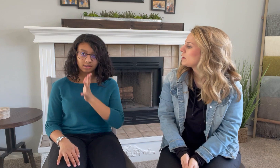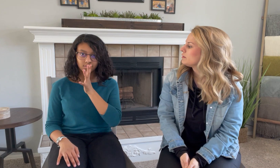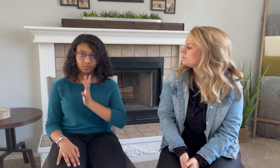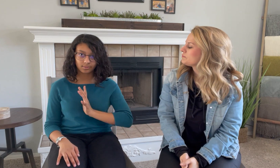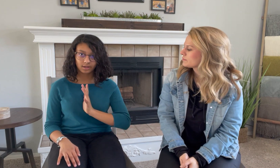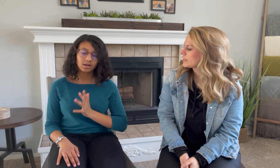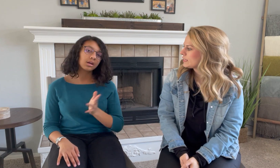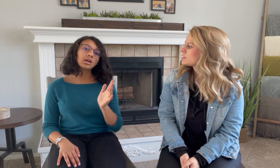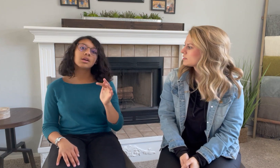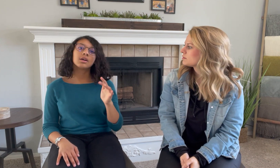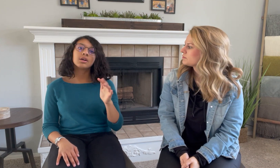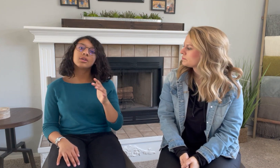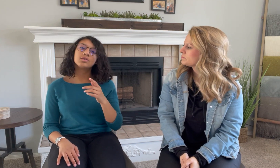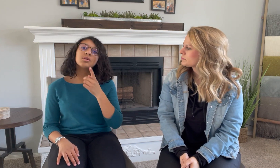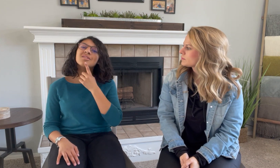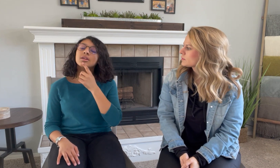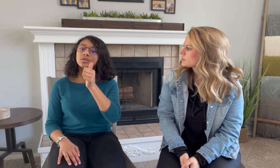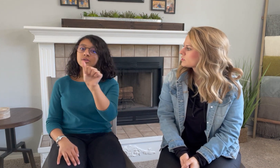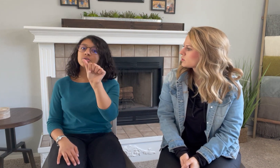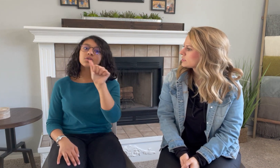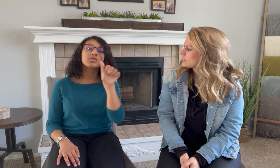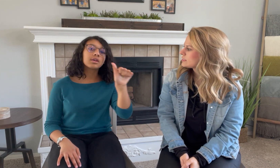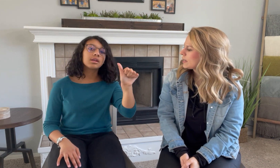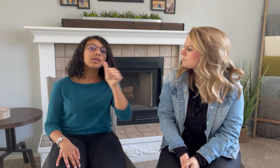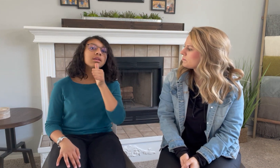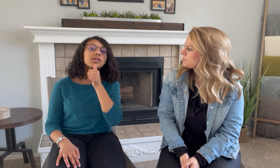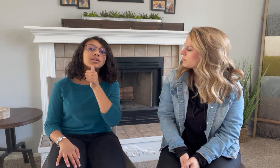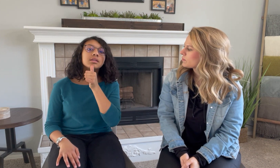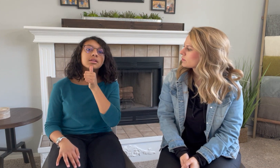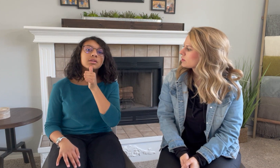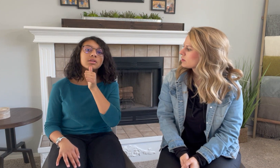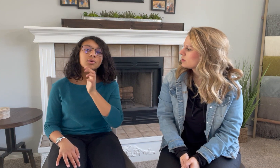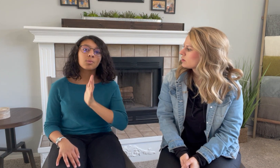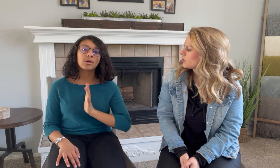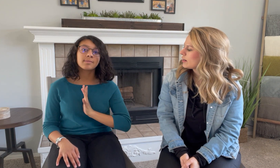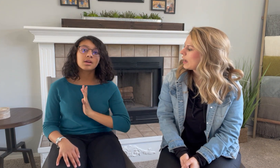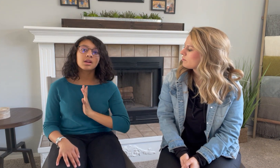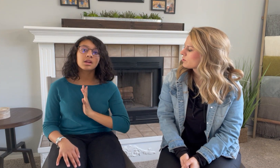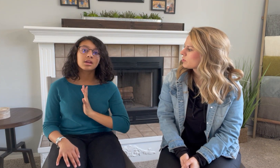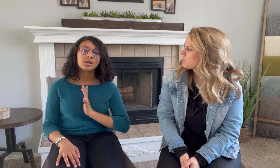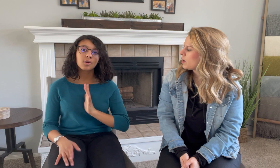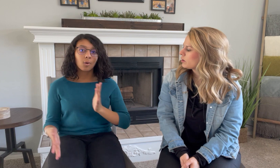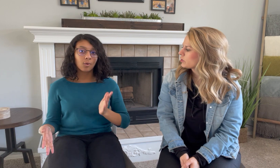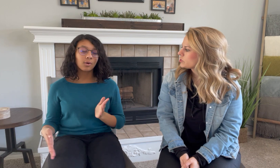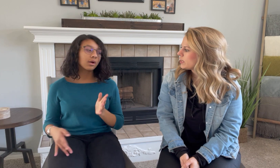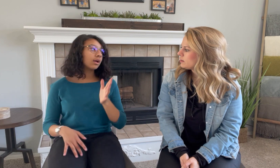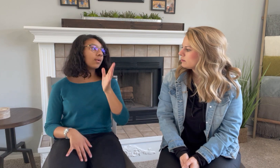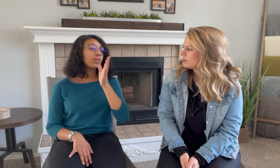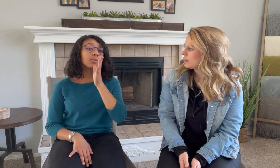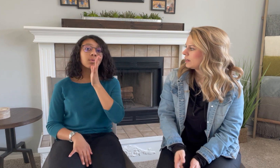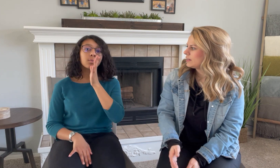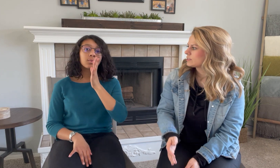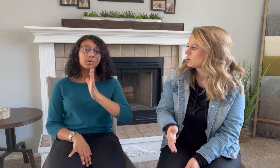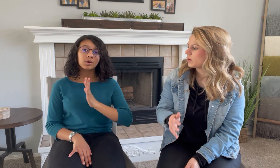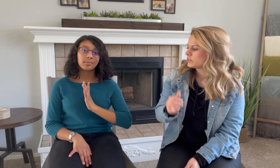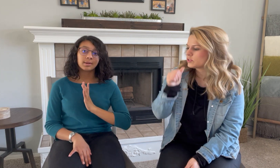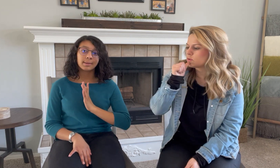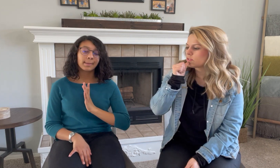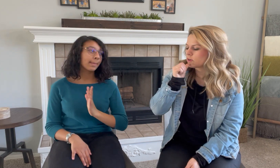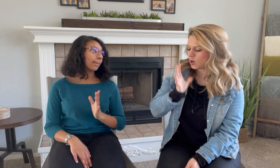woman, like this. So it's the same. You're gonna have your thumb on your chin, and it's going to either